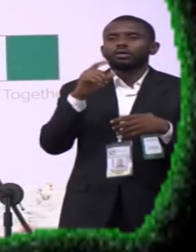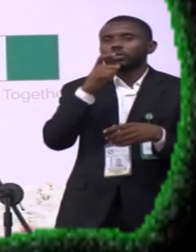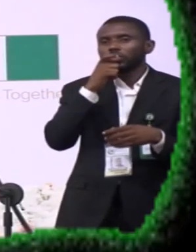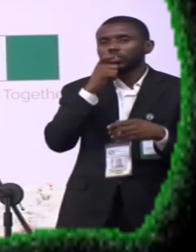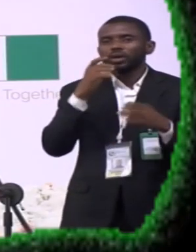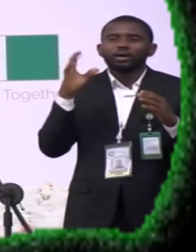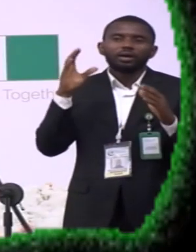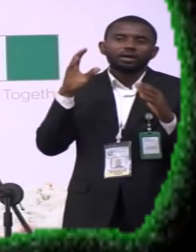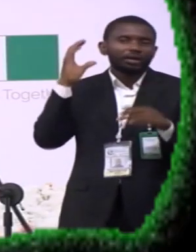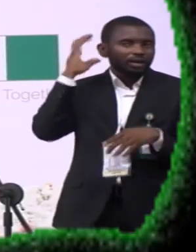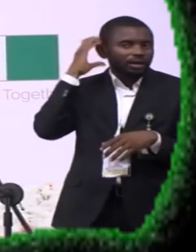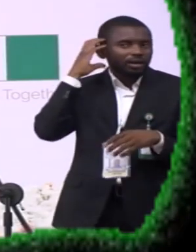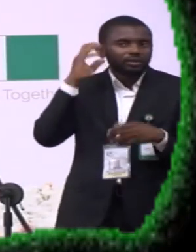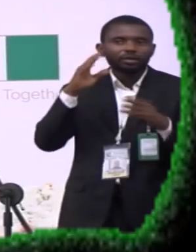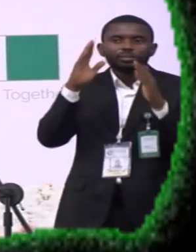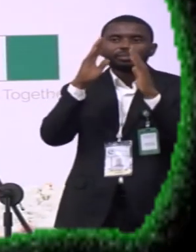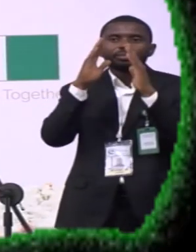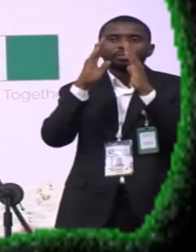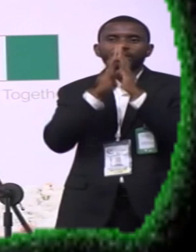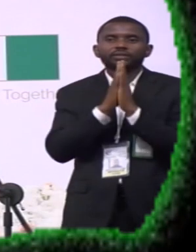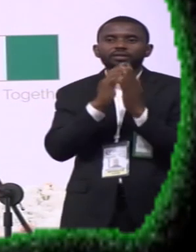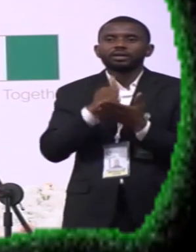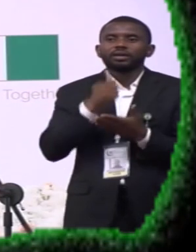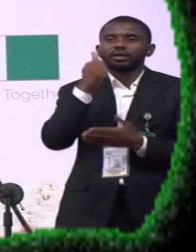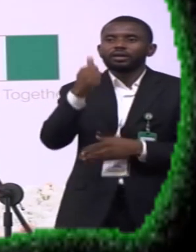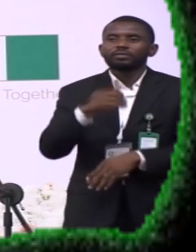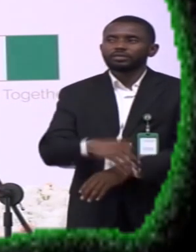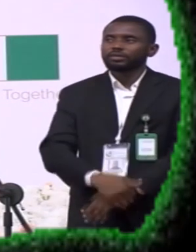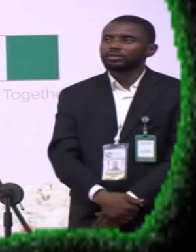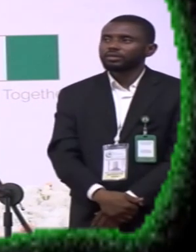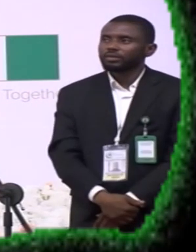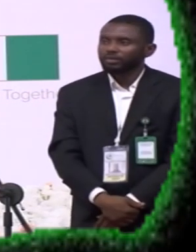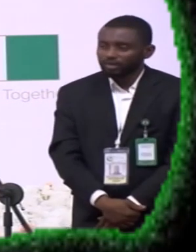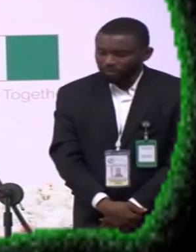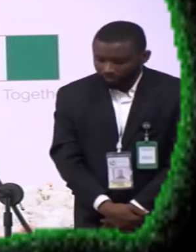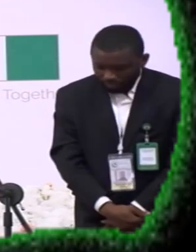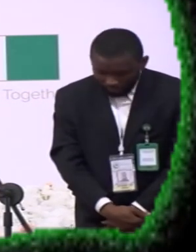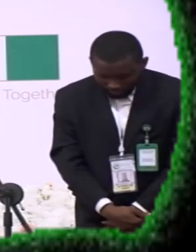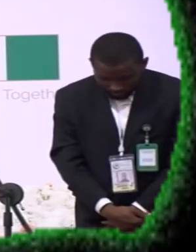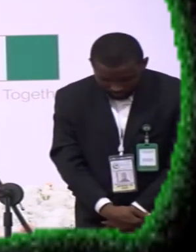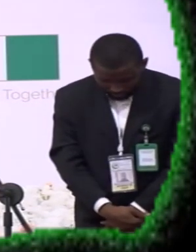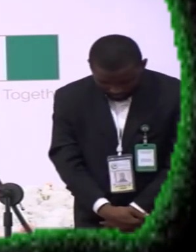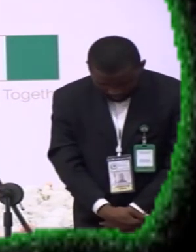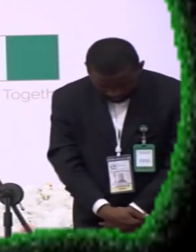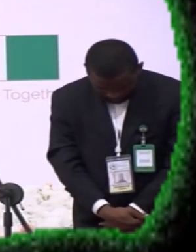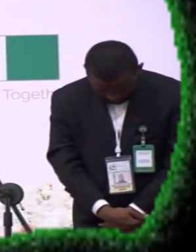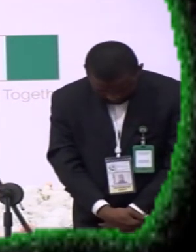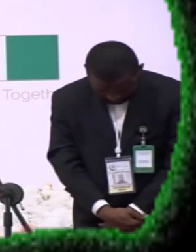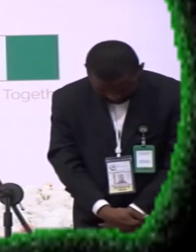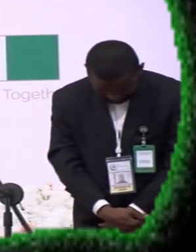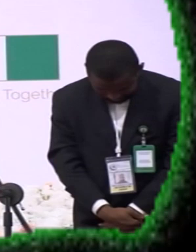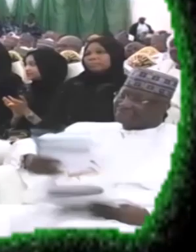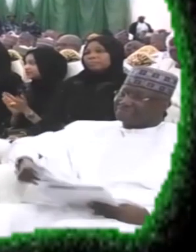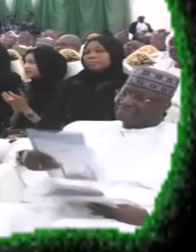say Elofokonbale. Subhana rabbika rabbil izzati amma yasifun wa salamun ala